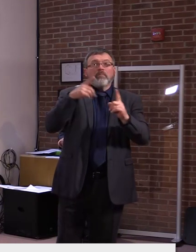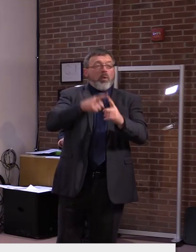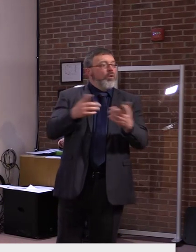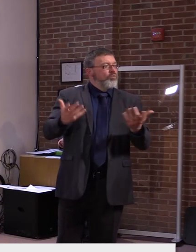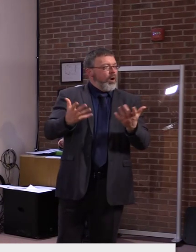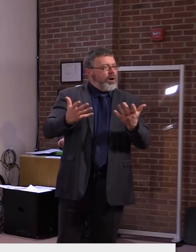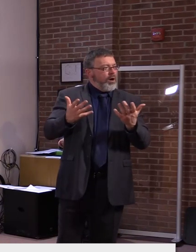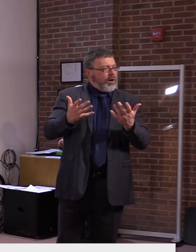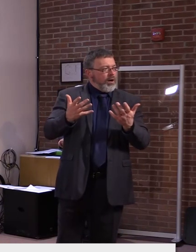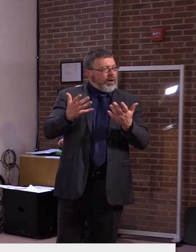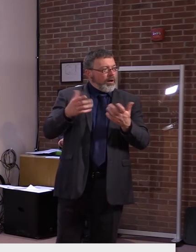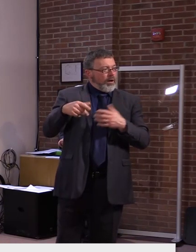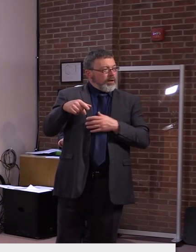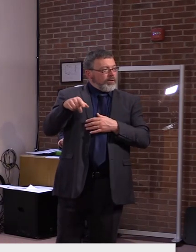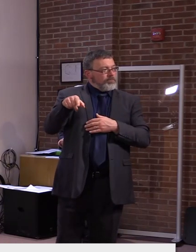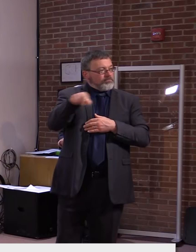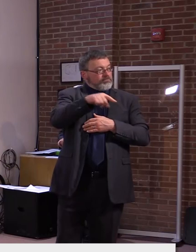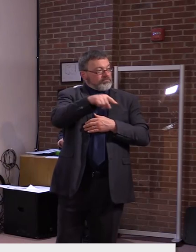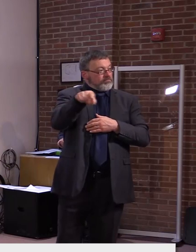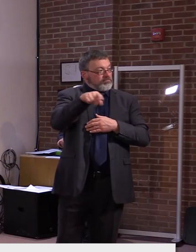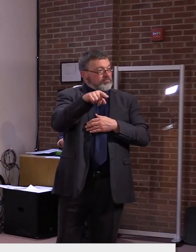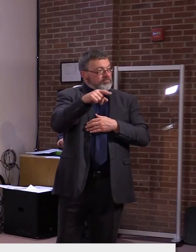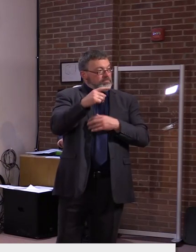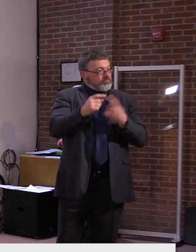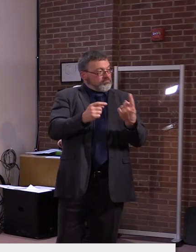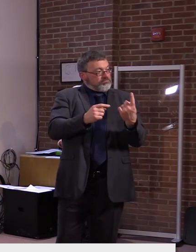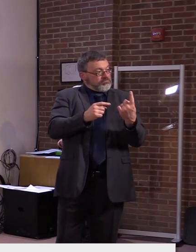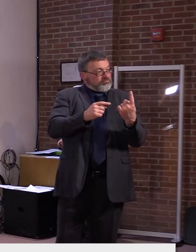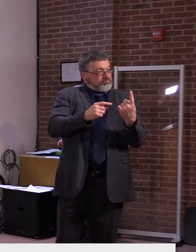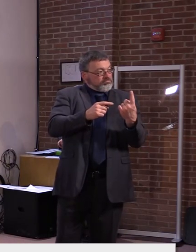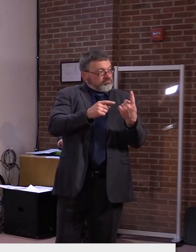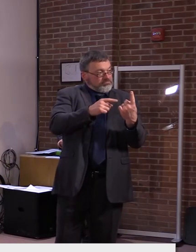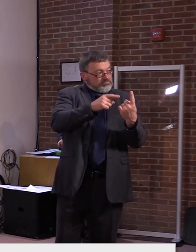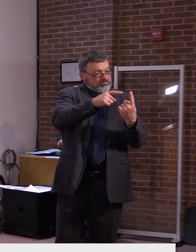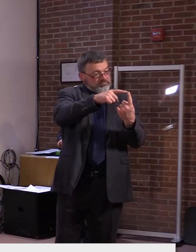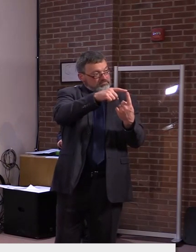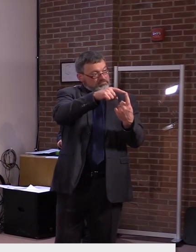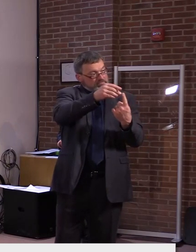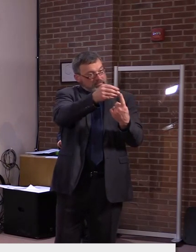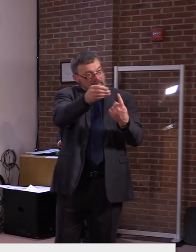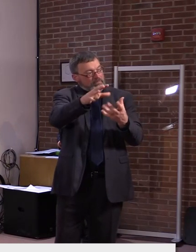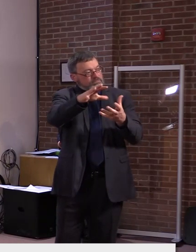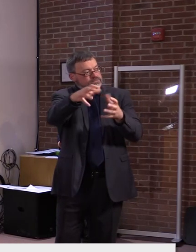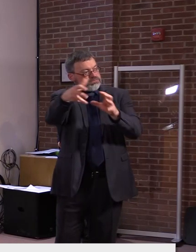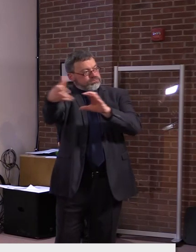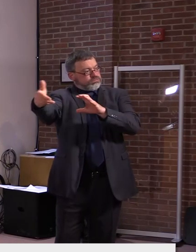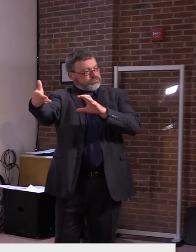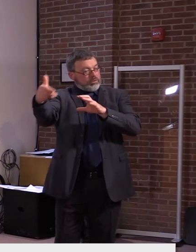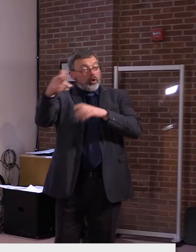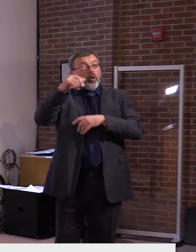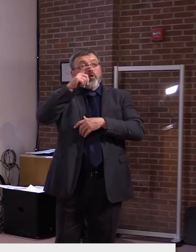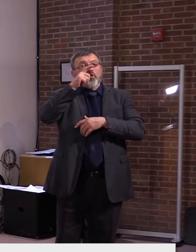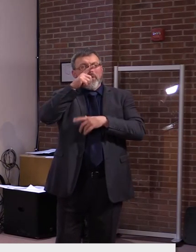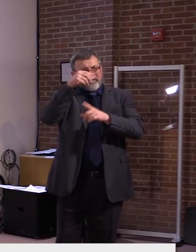the disruption on one place, on one side versus, you know, who is at risk in the other?